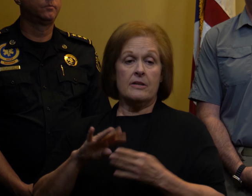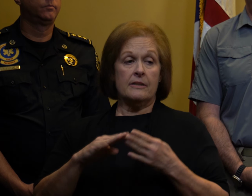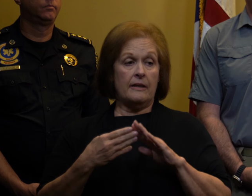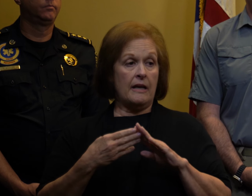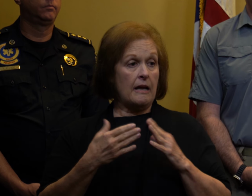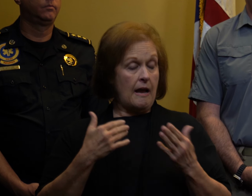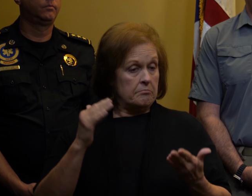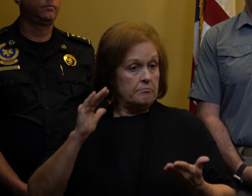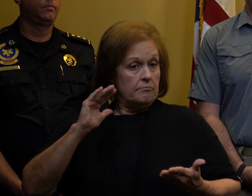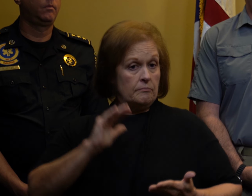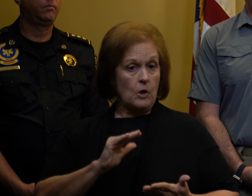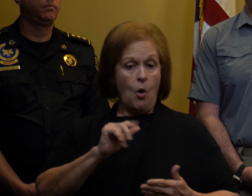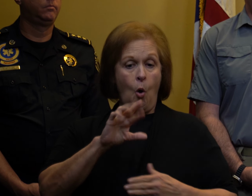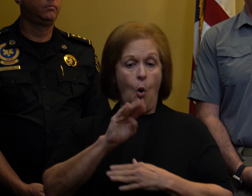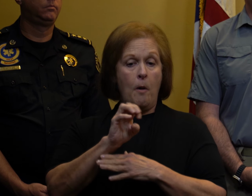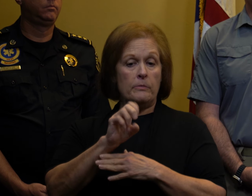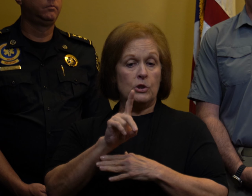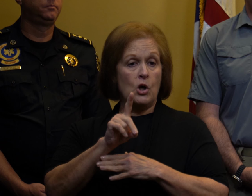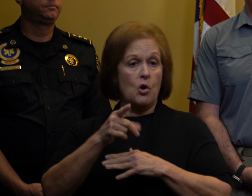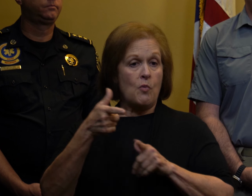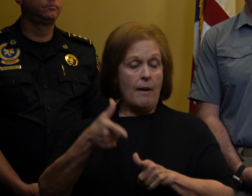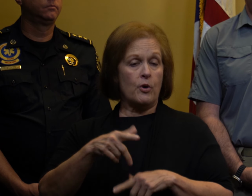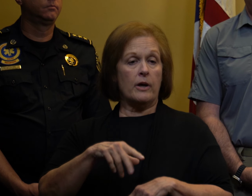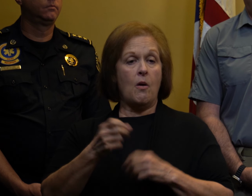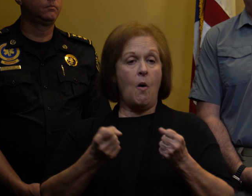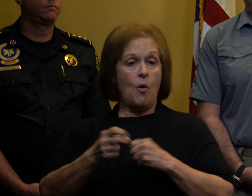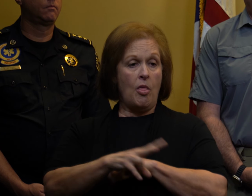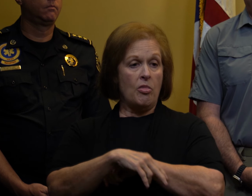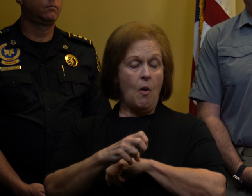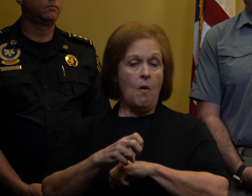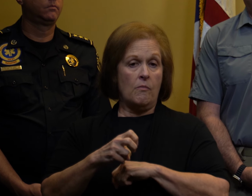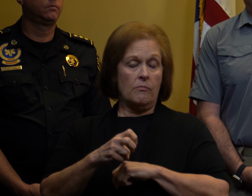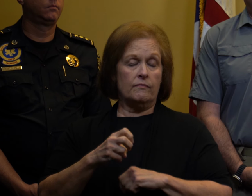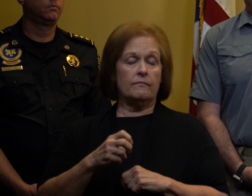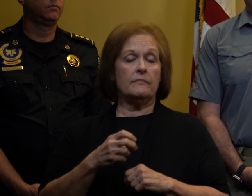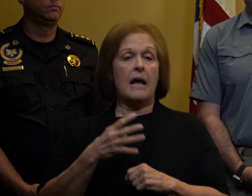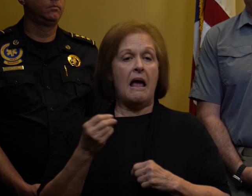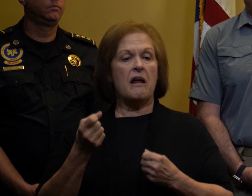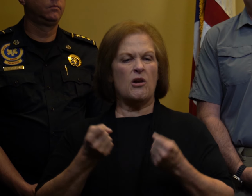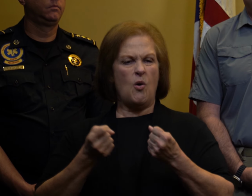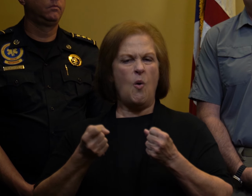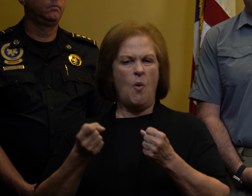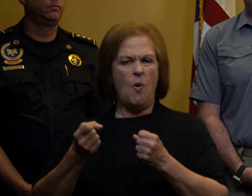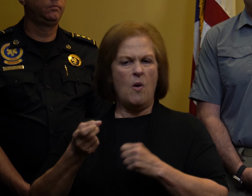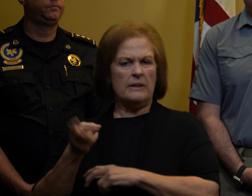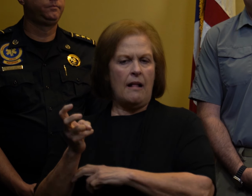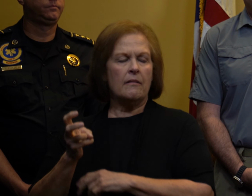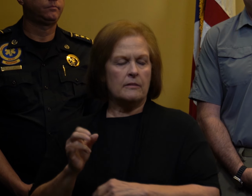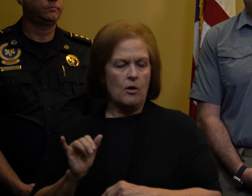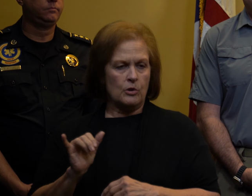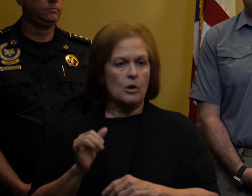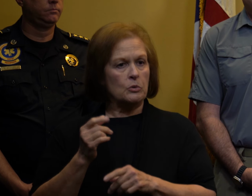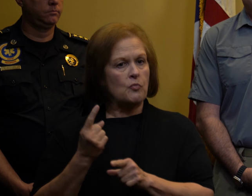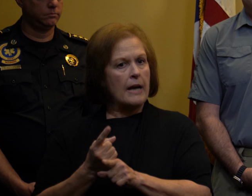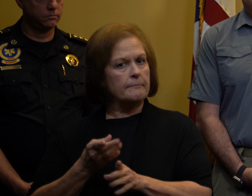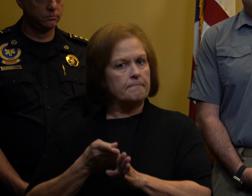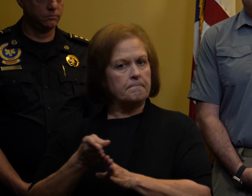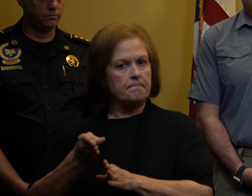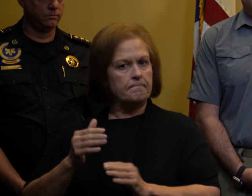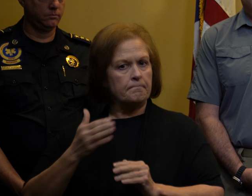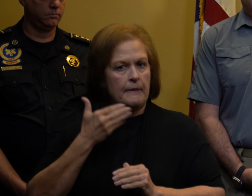had fewer armed robberies, auto thefts, and carjackings, just trending in the right direction.